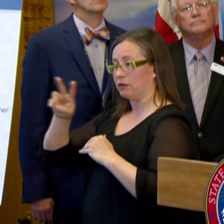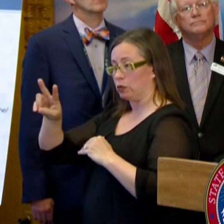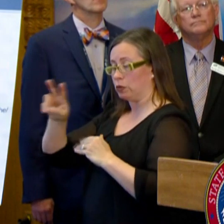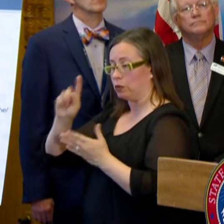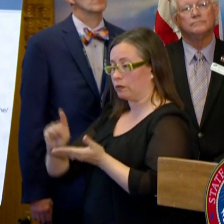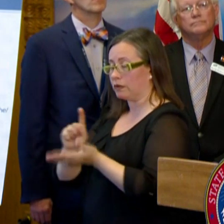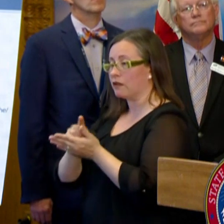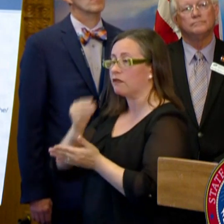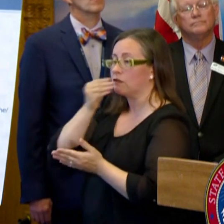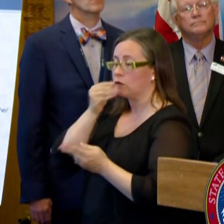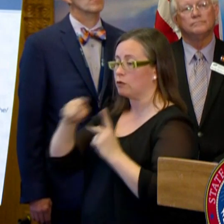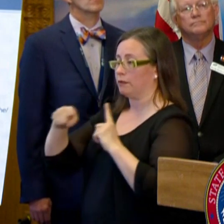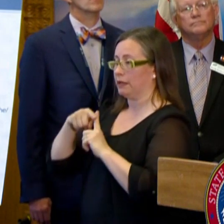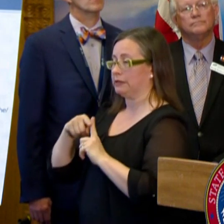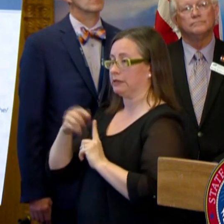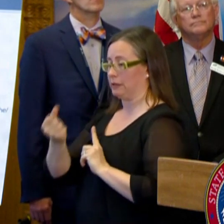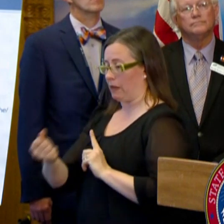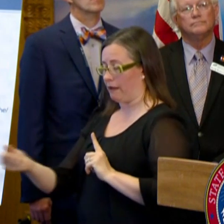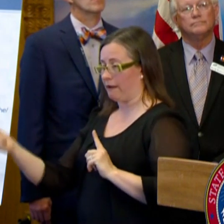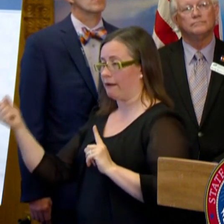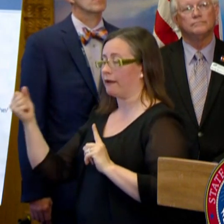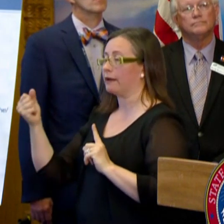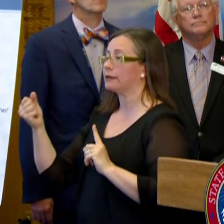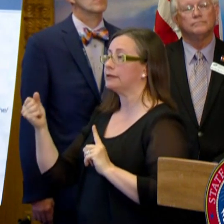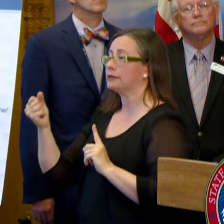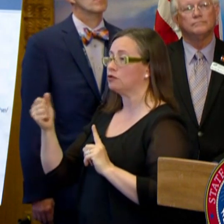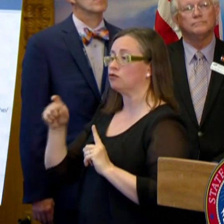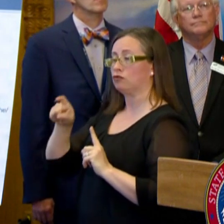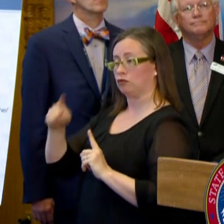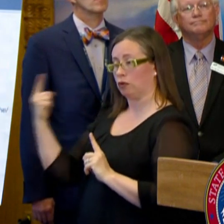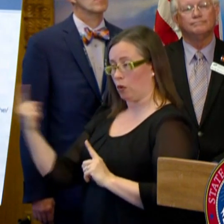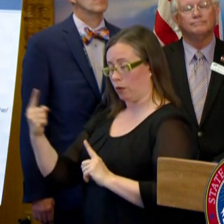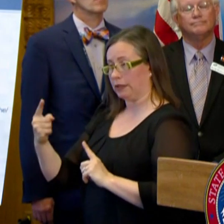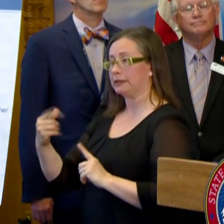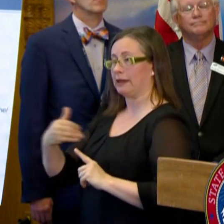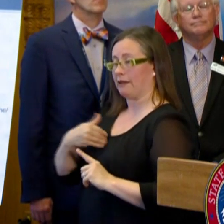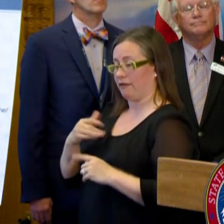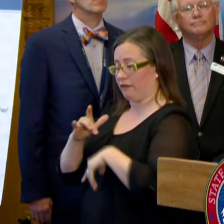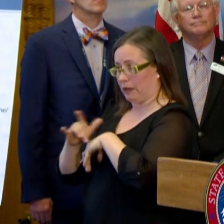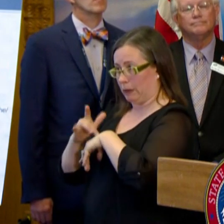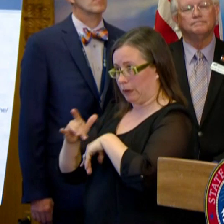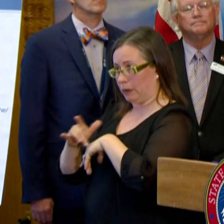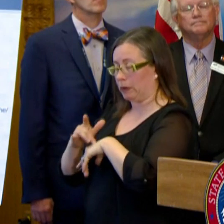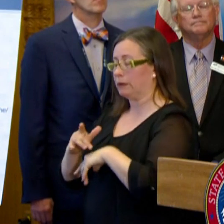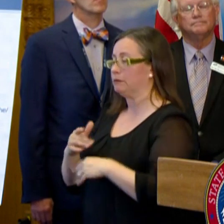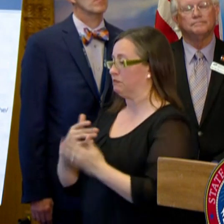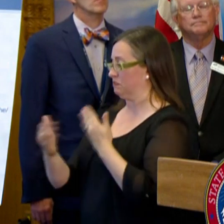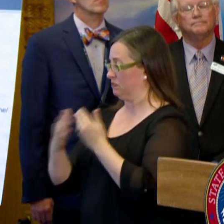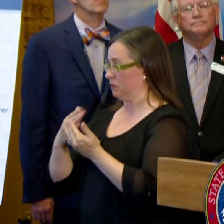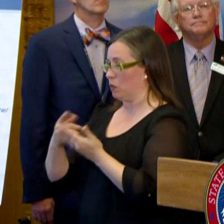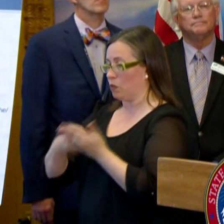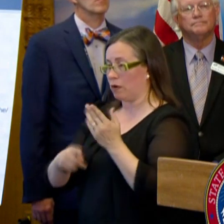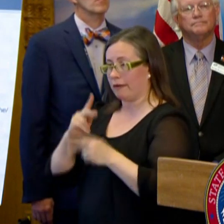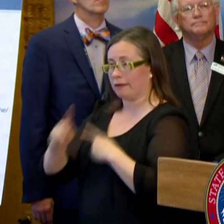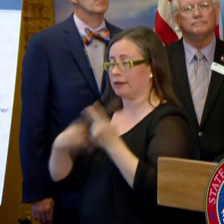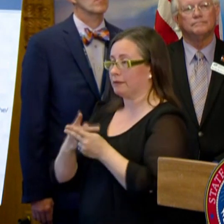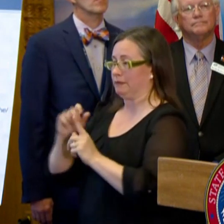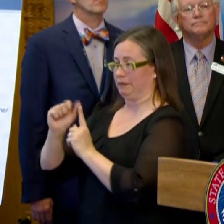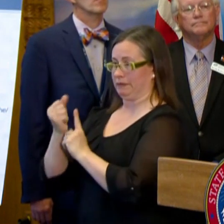supplies in your home. That's a standard that residents of Colorado should always meet for whatever nature throws our